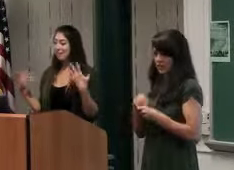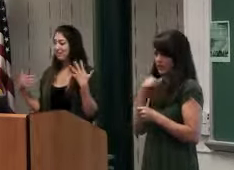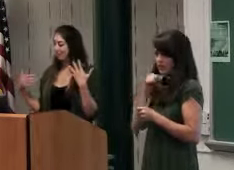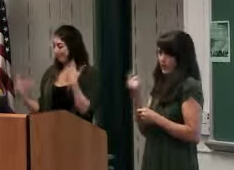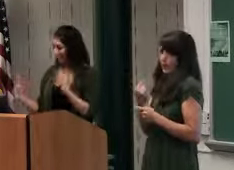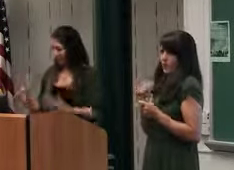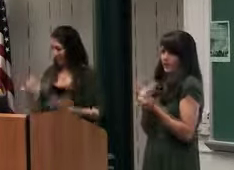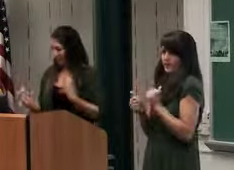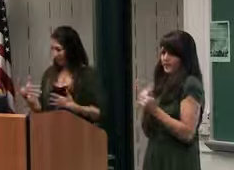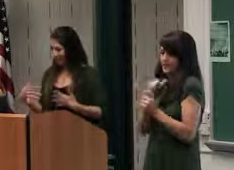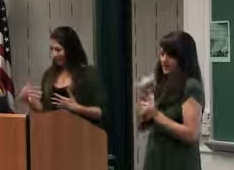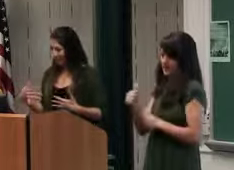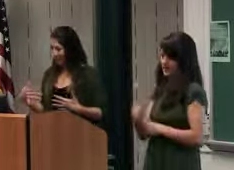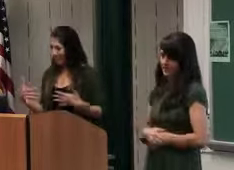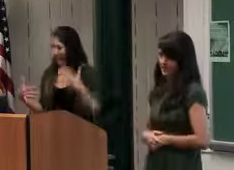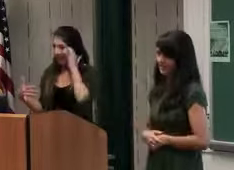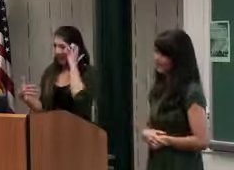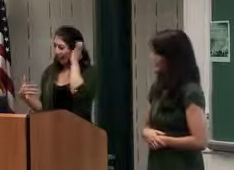that,